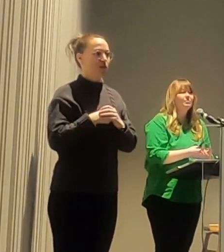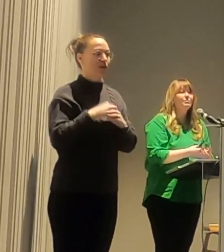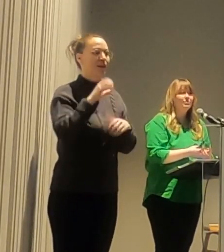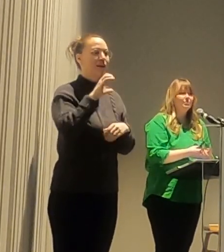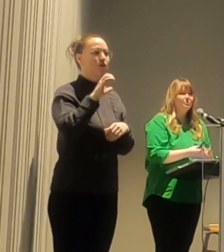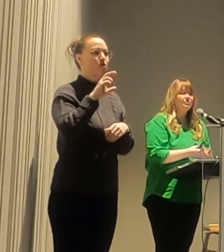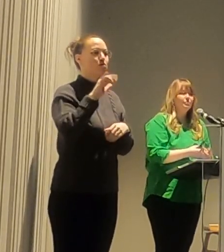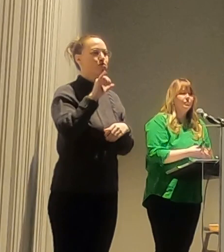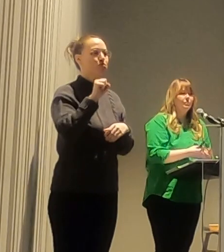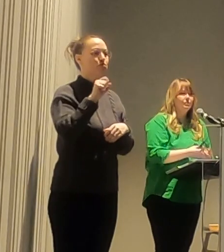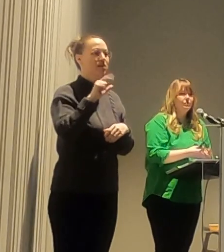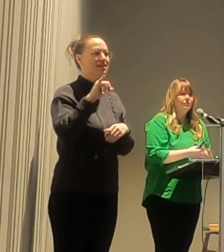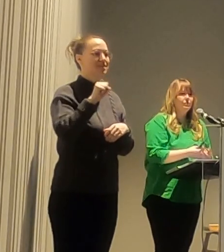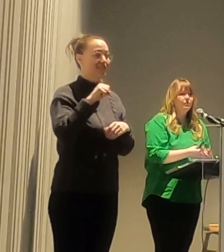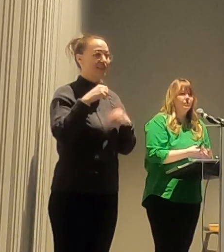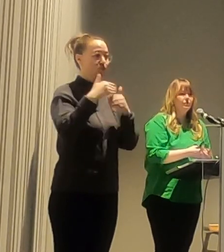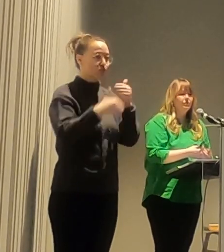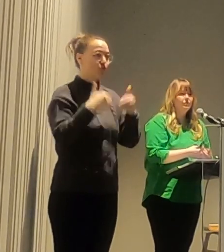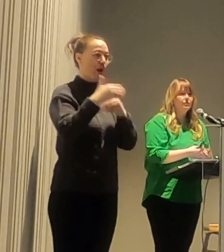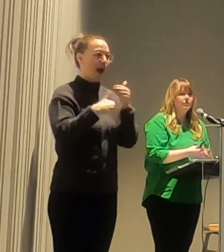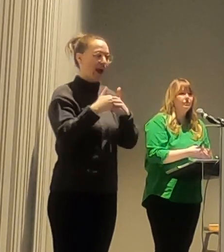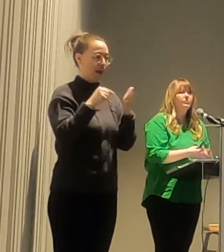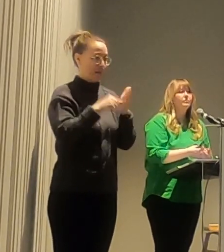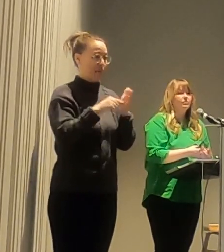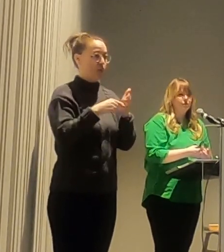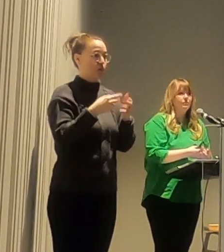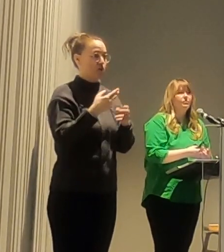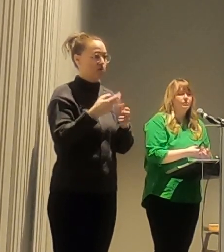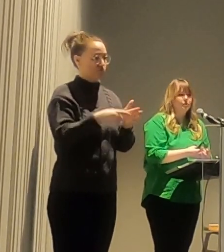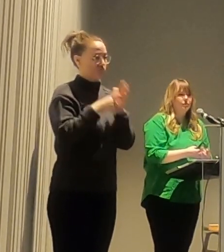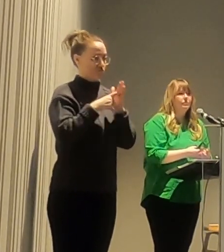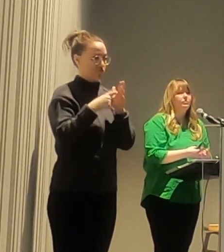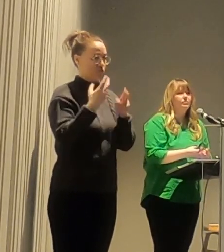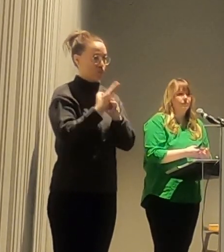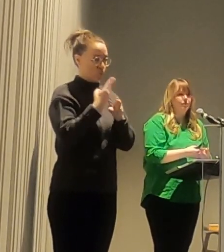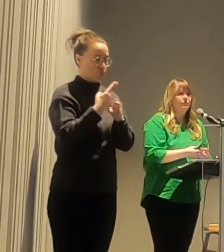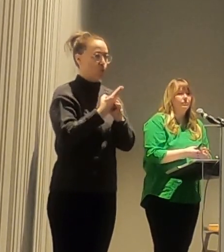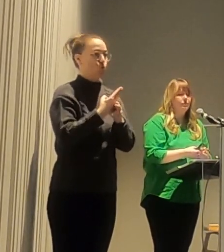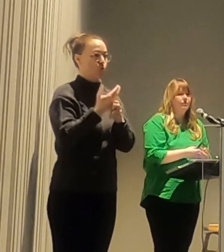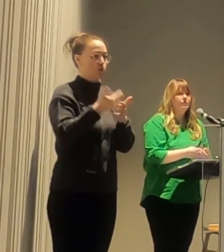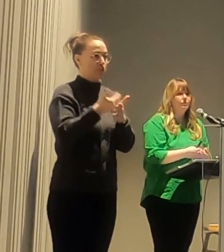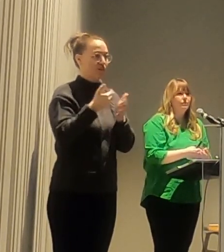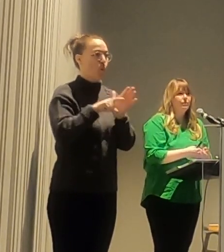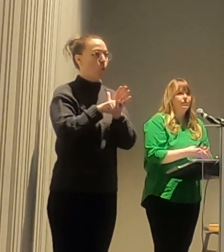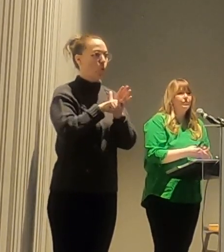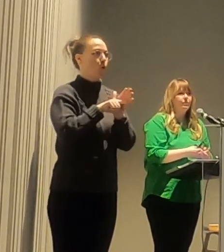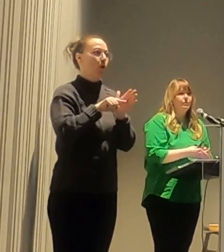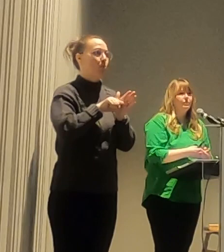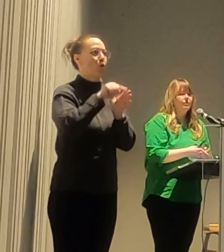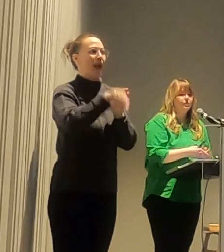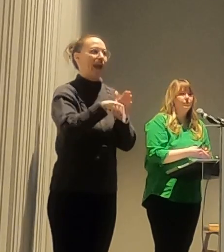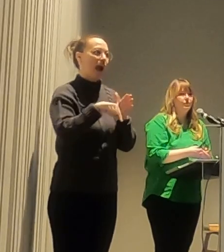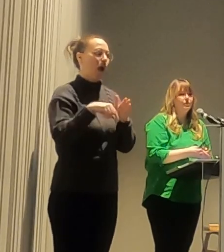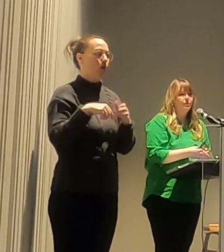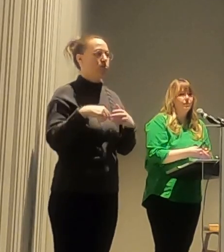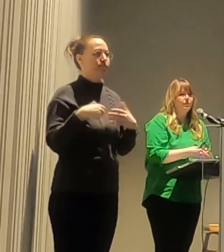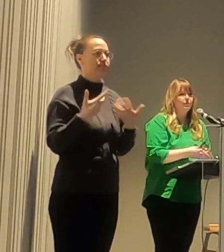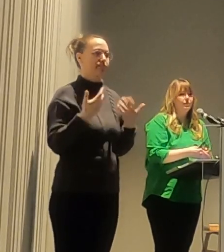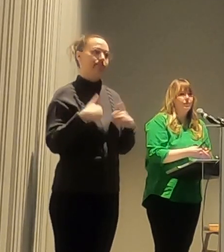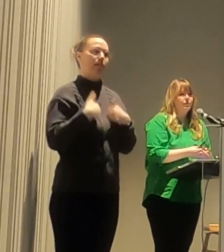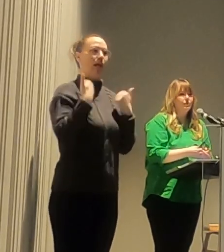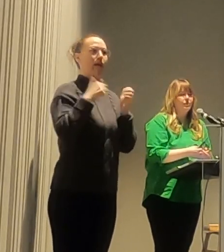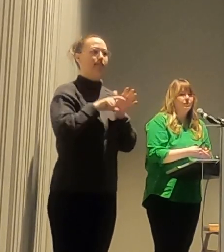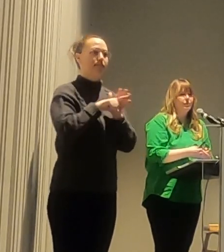chrysalis that had to be harvested before the worm would break out, because Mhm. otherwise that would break the threads. But they'd